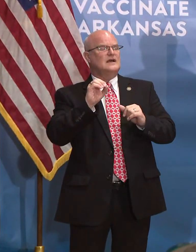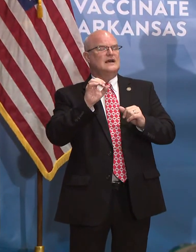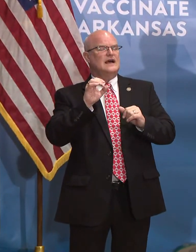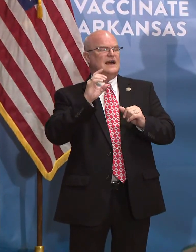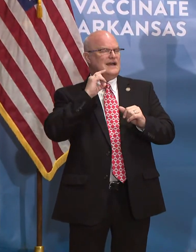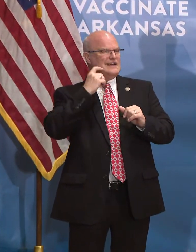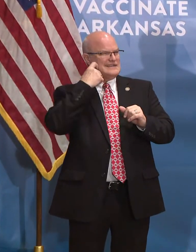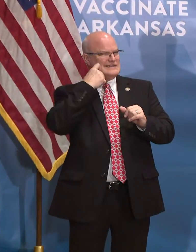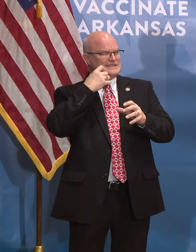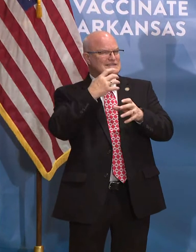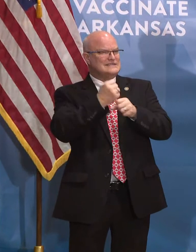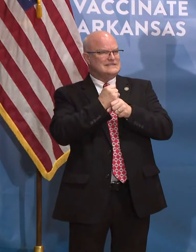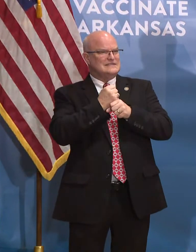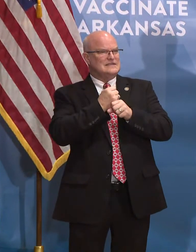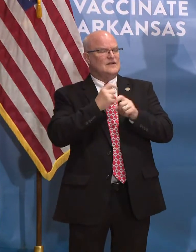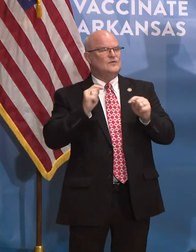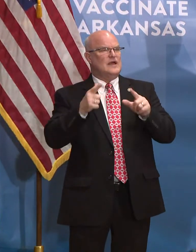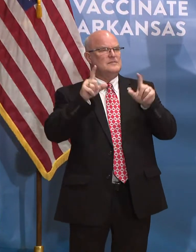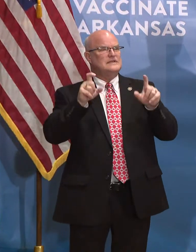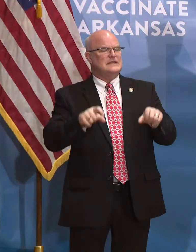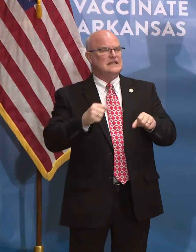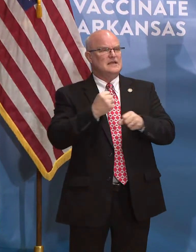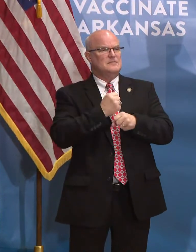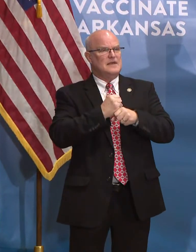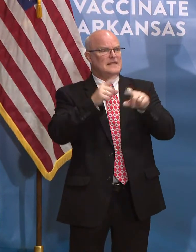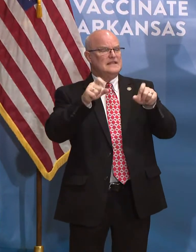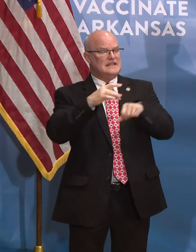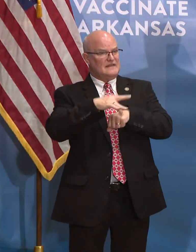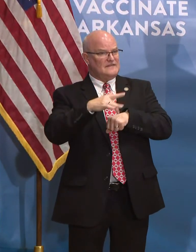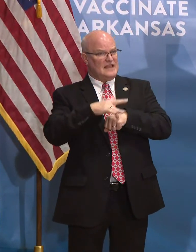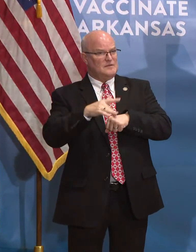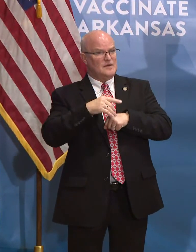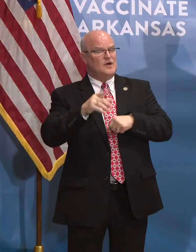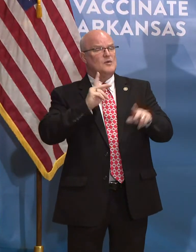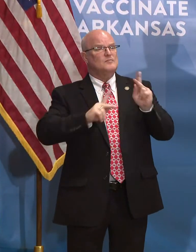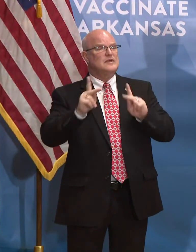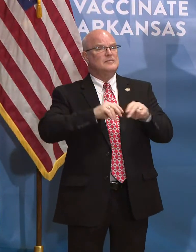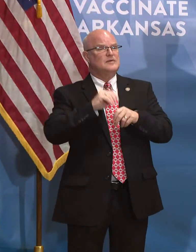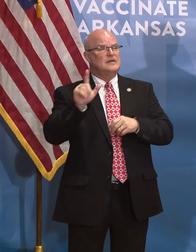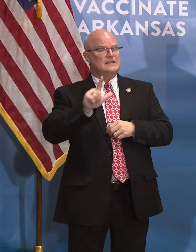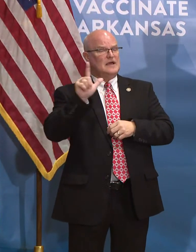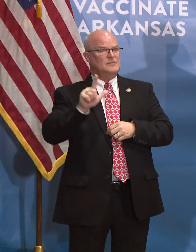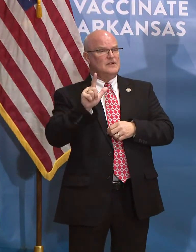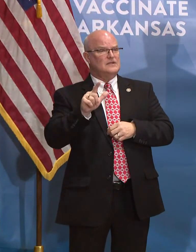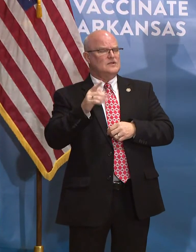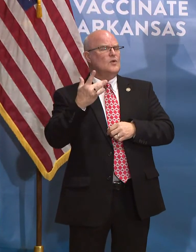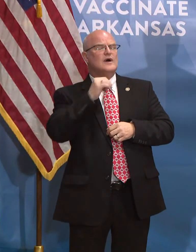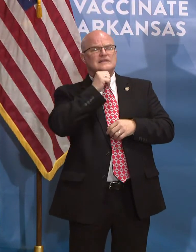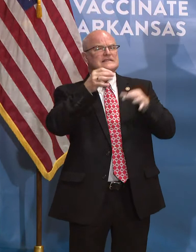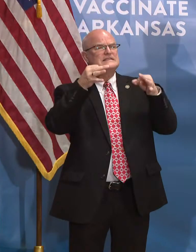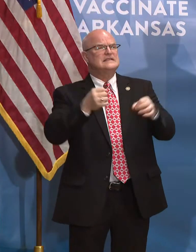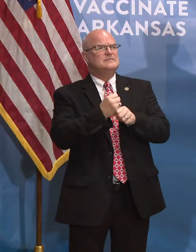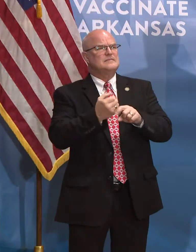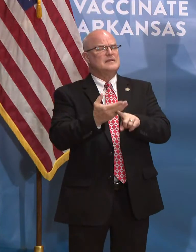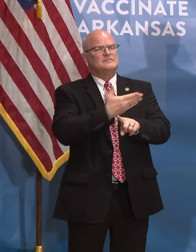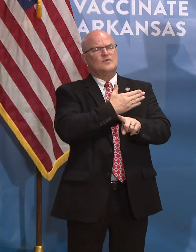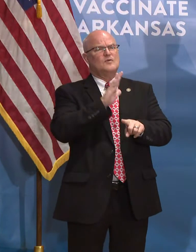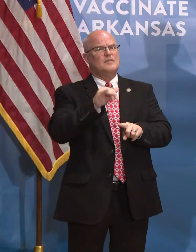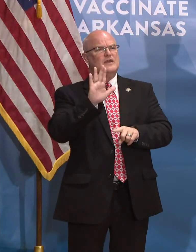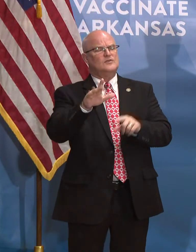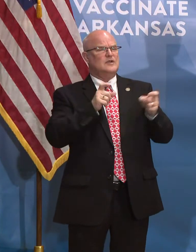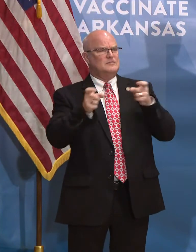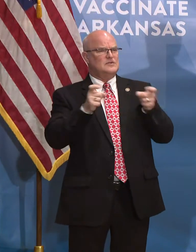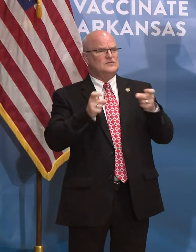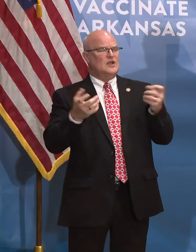at-home tests, and months ago, in August, they were making those tests available to the public at libraries. Why wasn't this decision made sooner by your